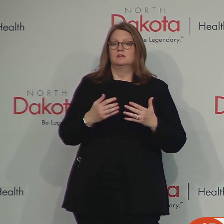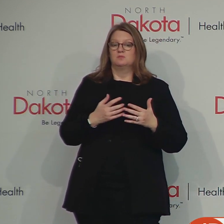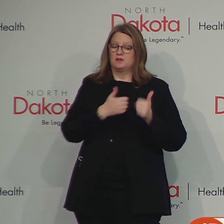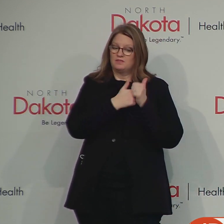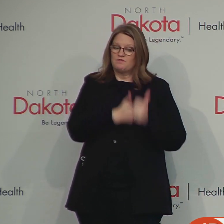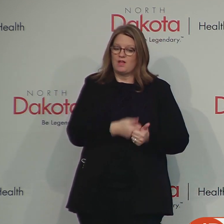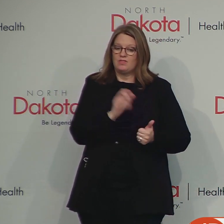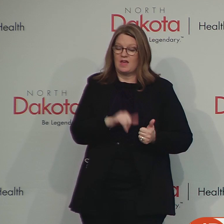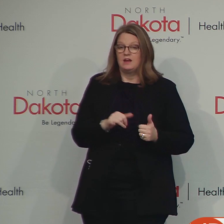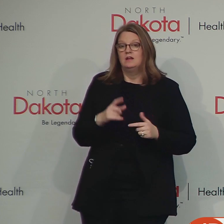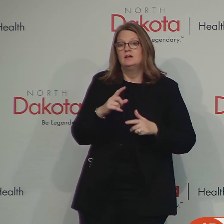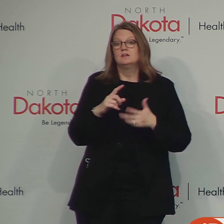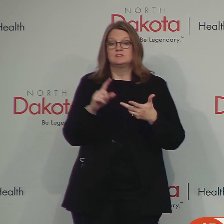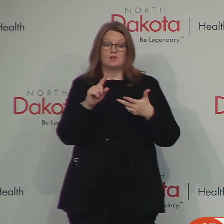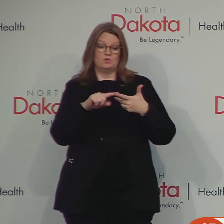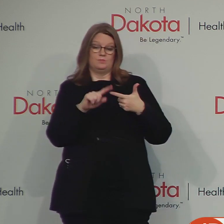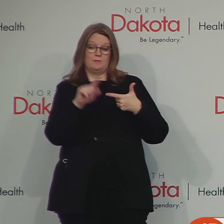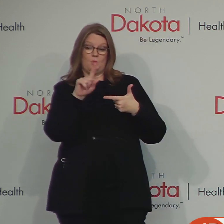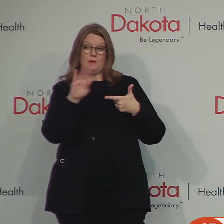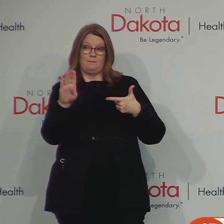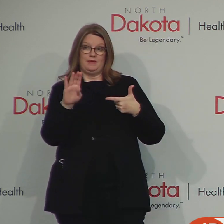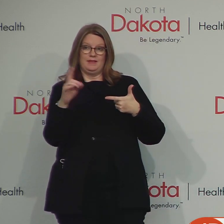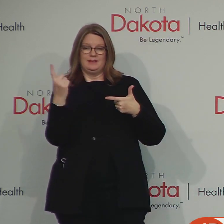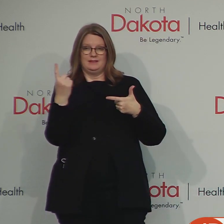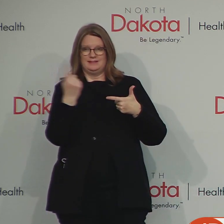and so we will get to you eventually.